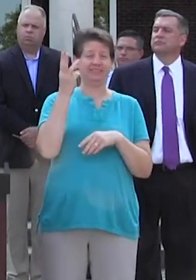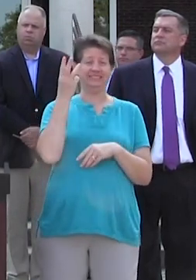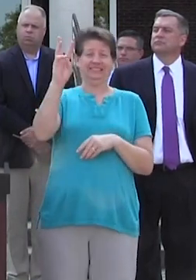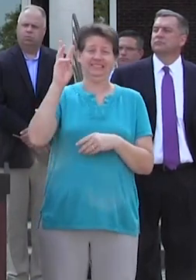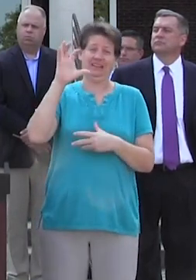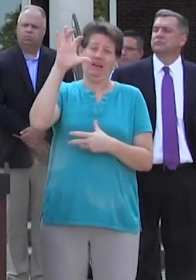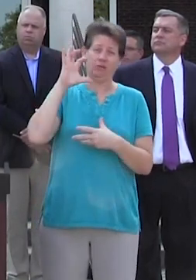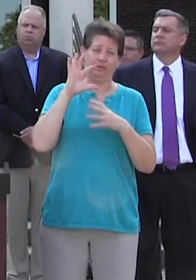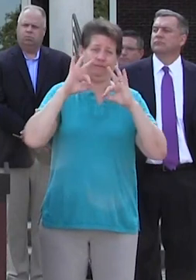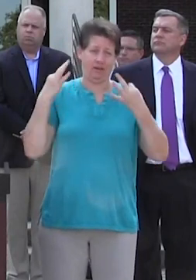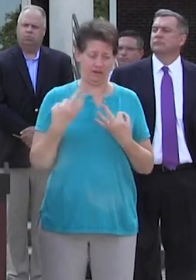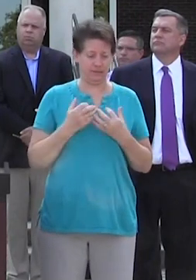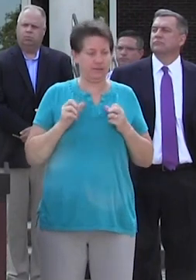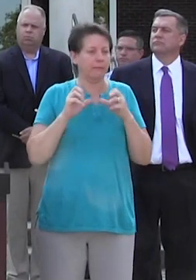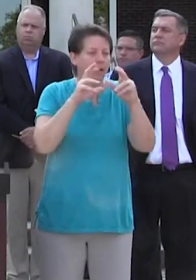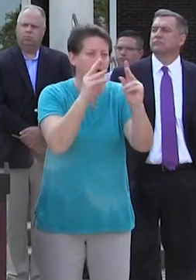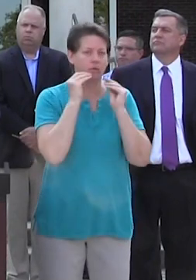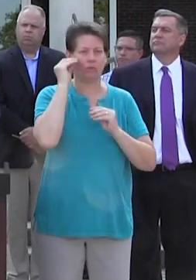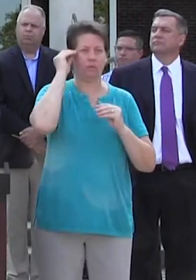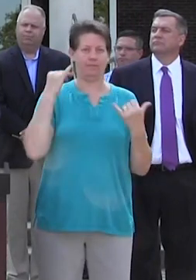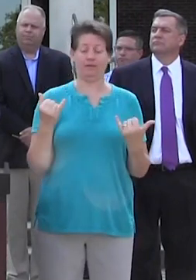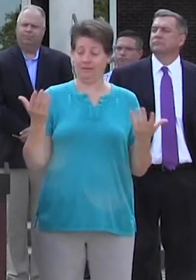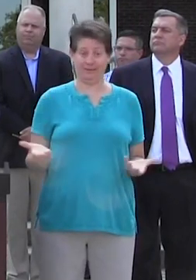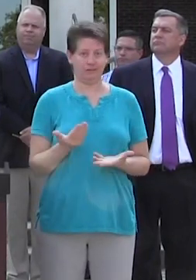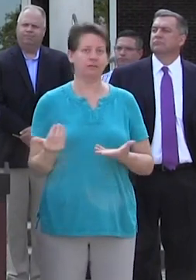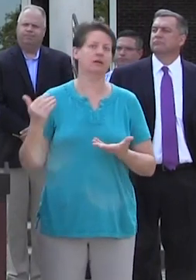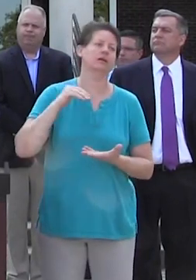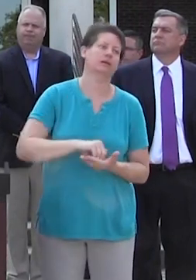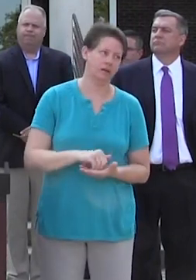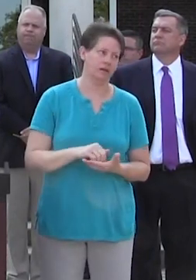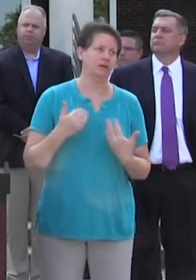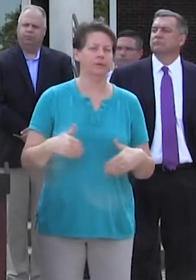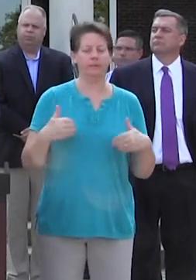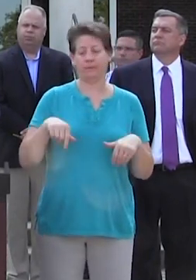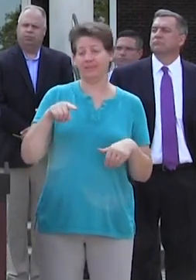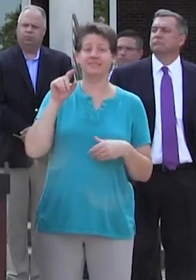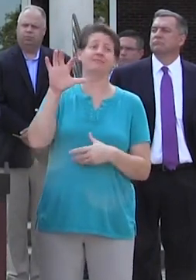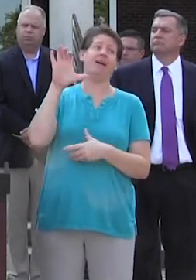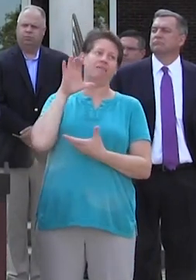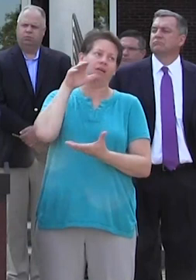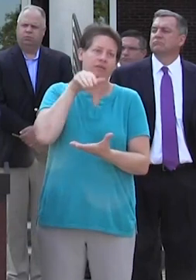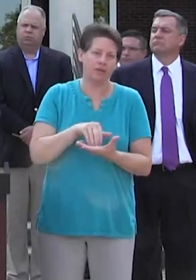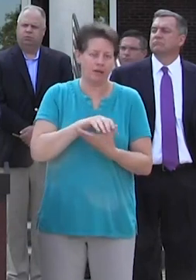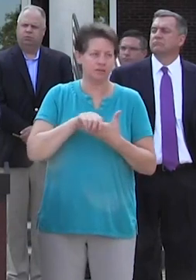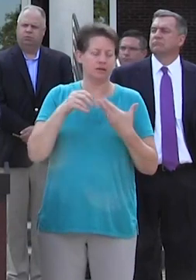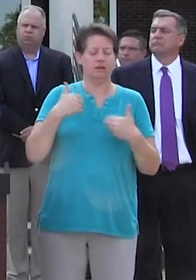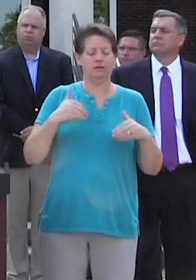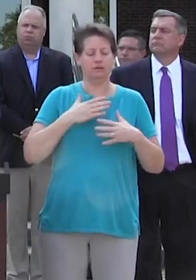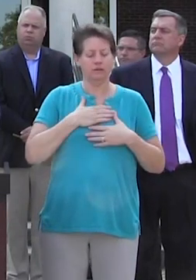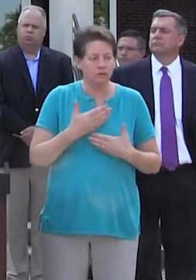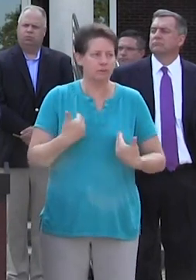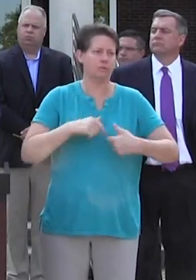returned home, and now here we go again. And this $500,000 generous, most generous